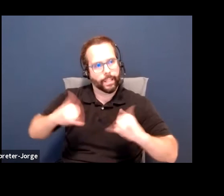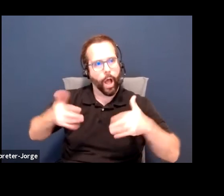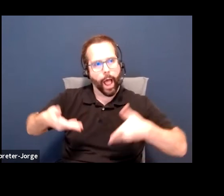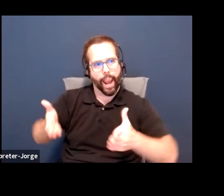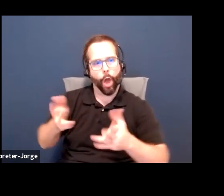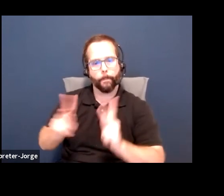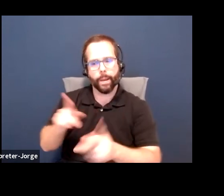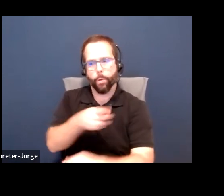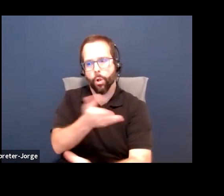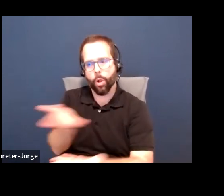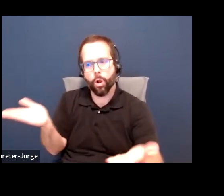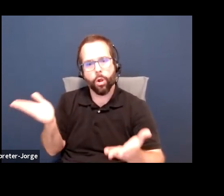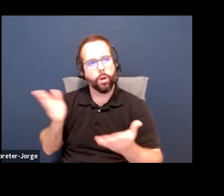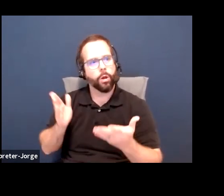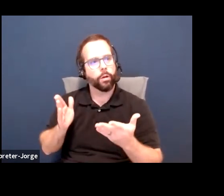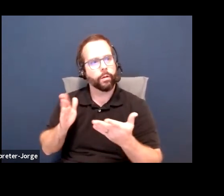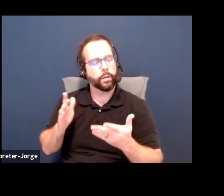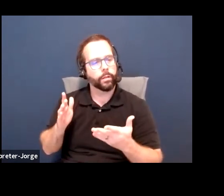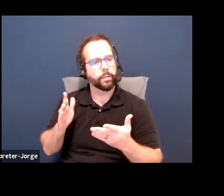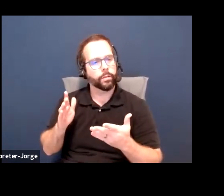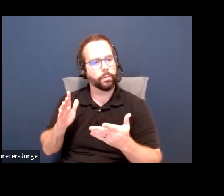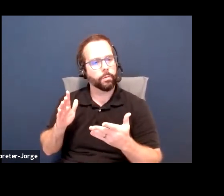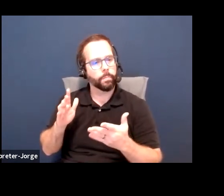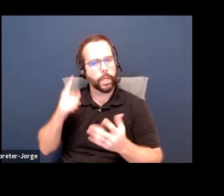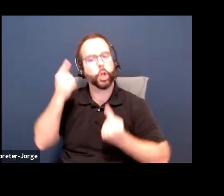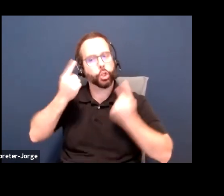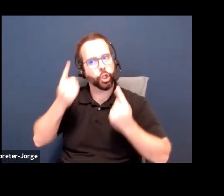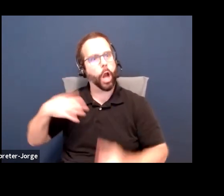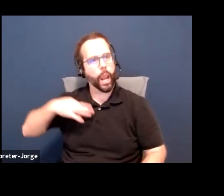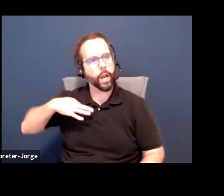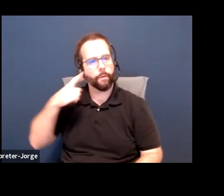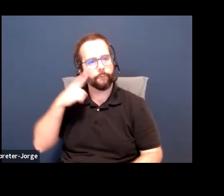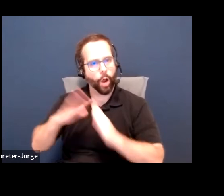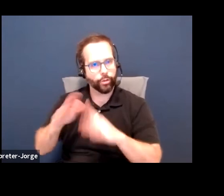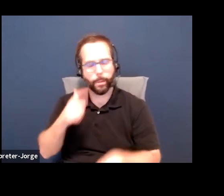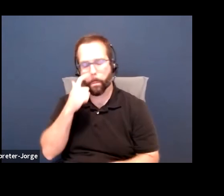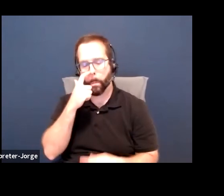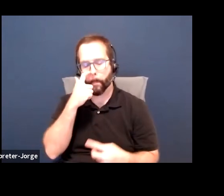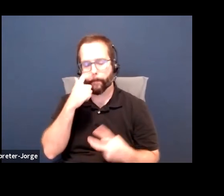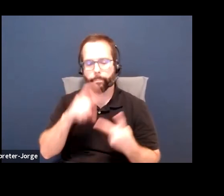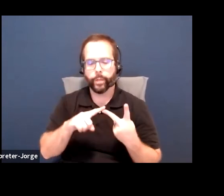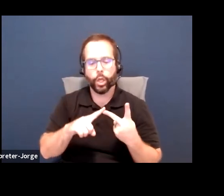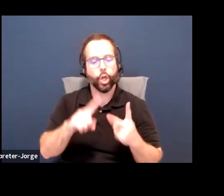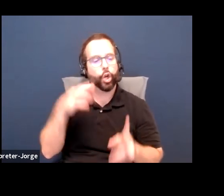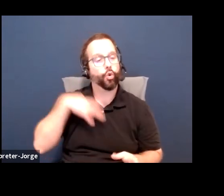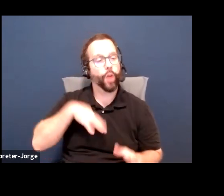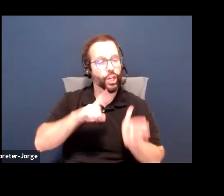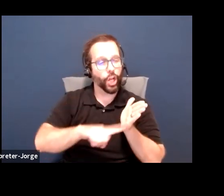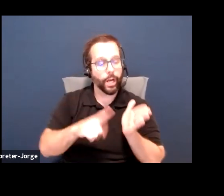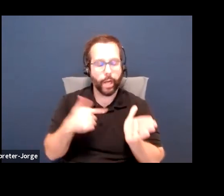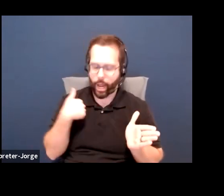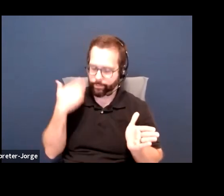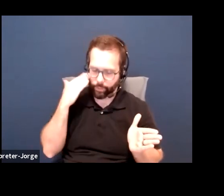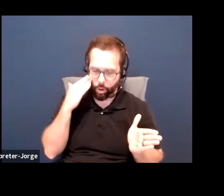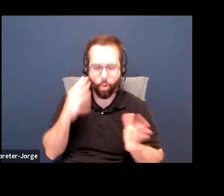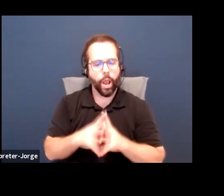was some guidance that came out a number of years back around that. The credit check, that's something that I know many in the housing